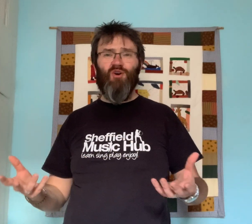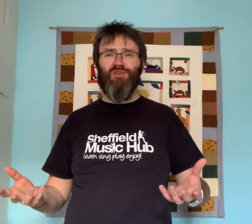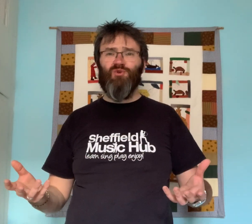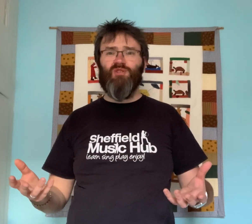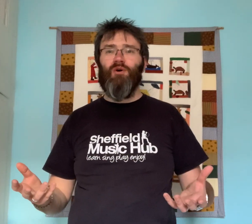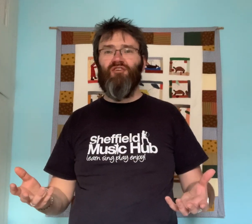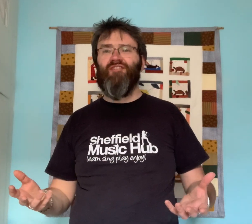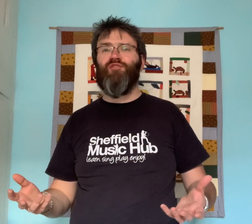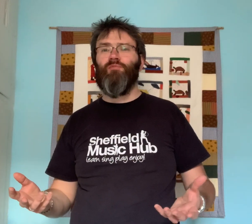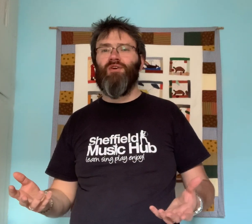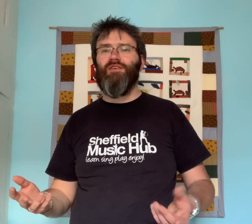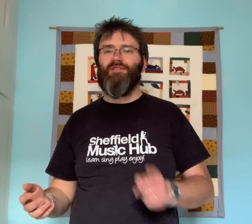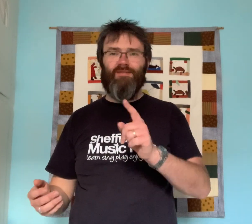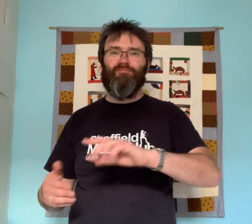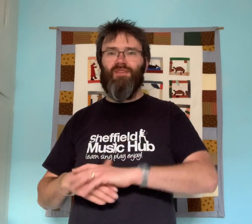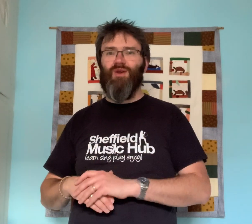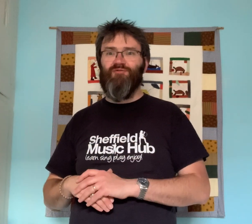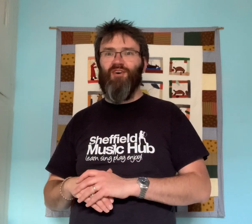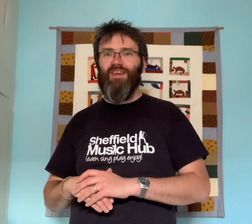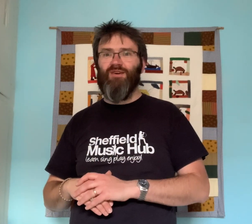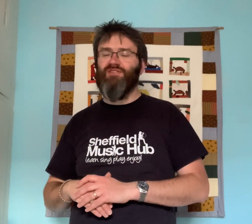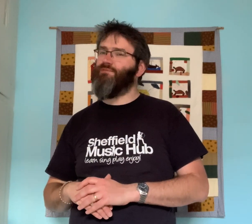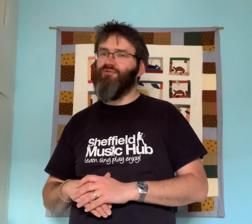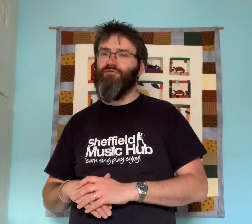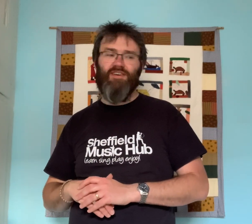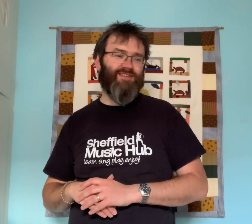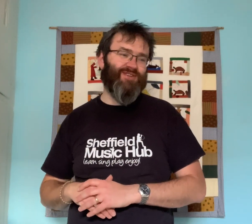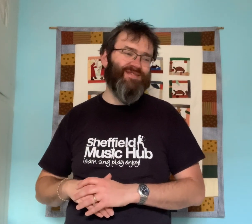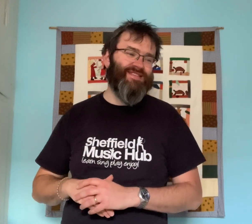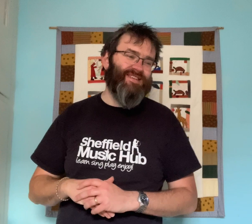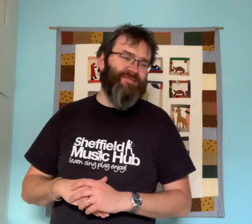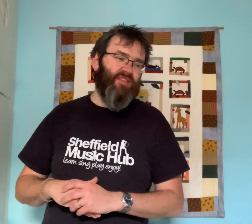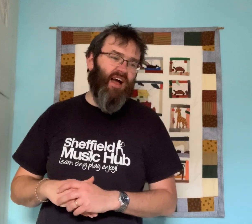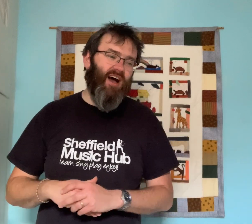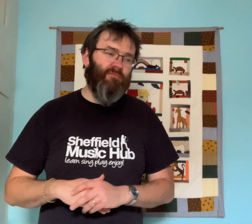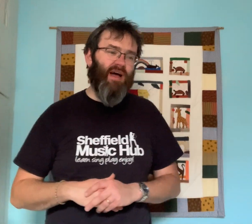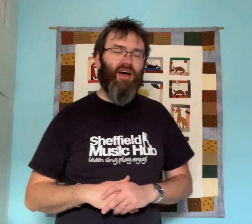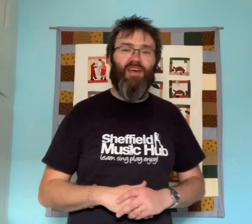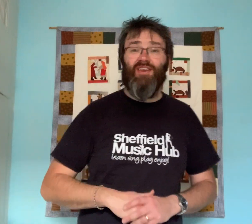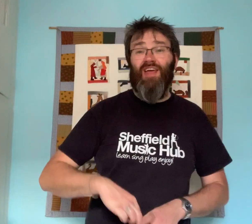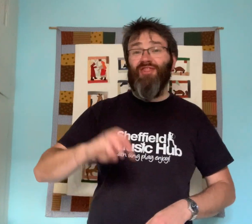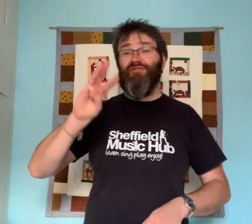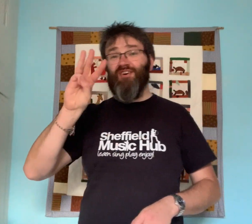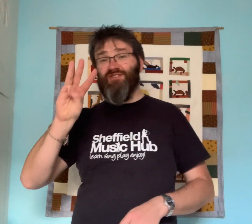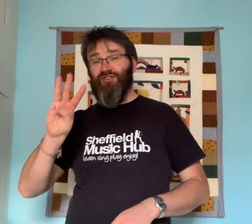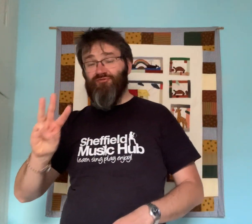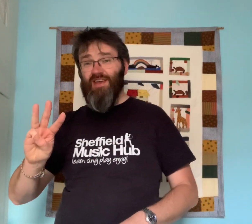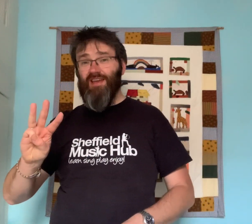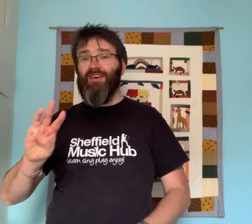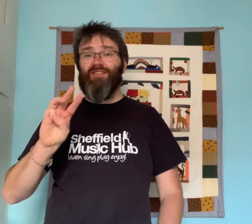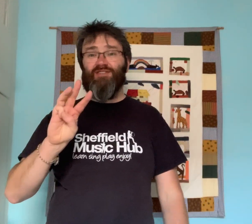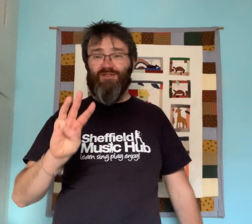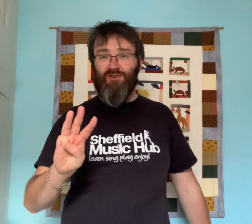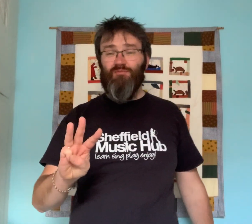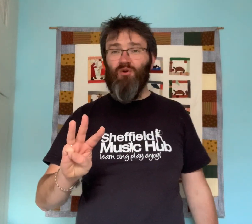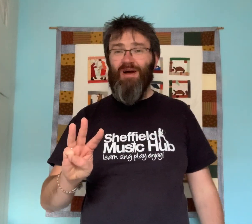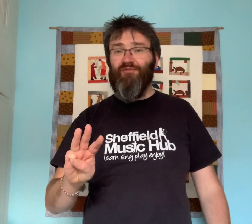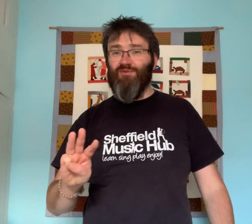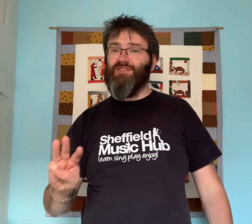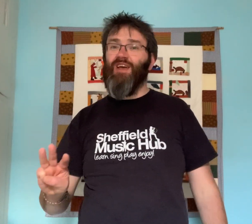what an autobiographical book is, go and find out. Some great reading to do. And then in verse 3, there's two more mouthfuls to get our